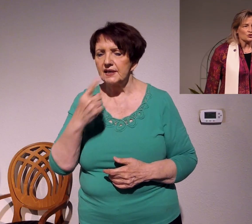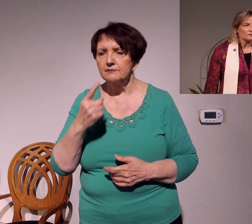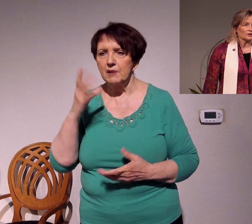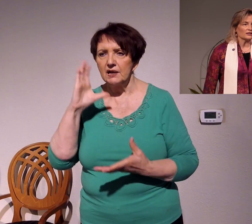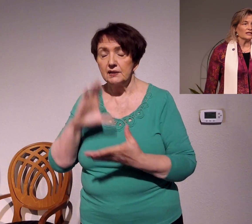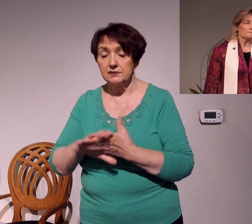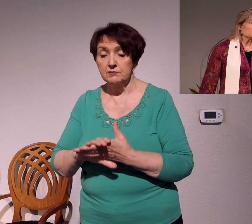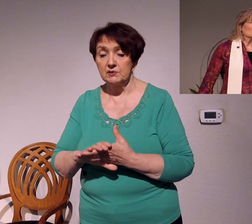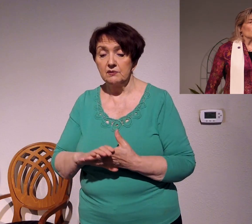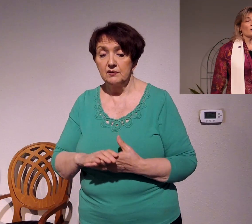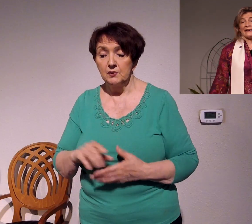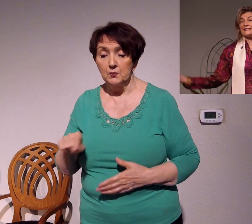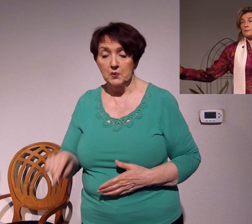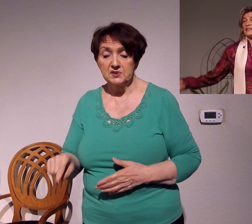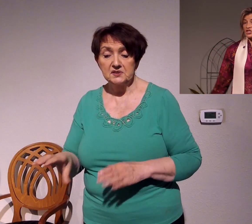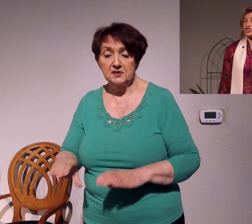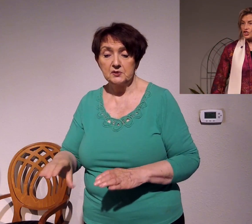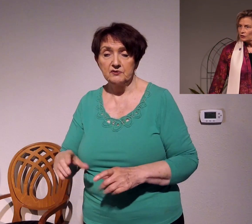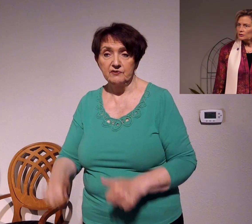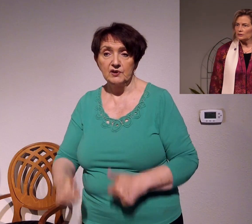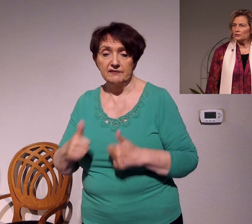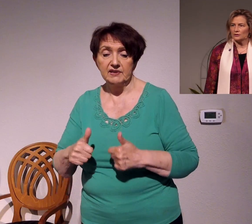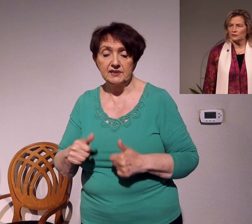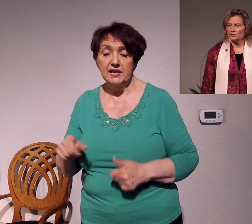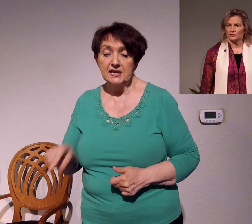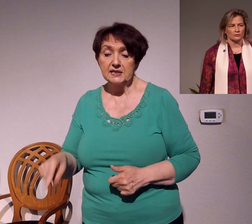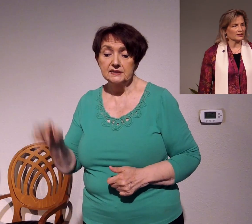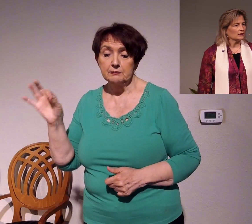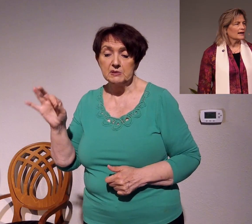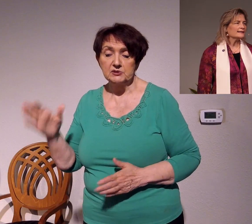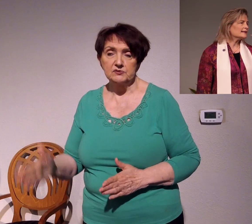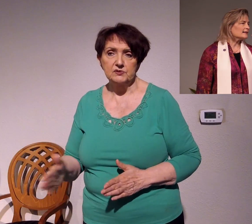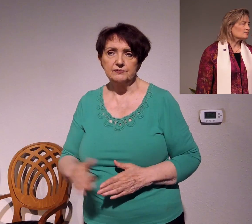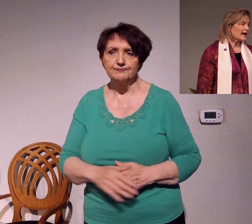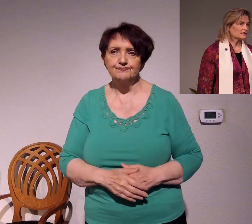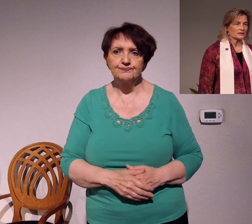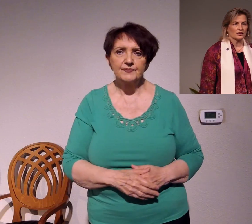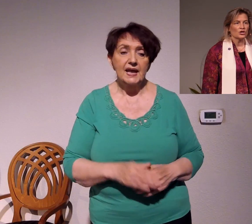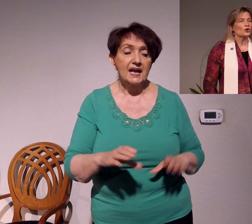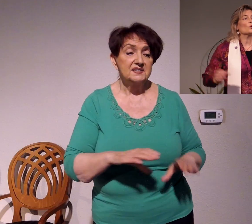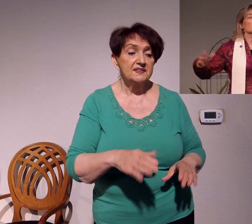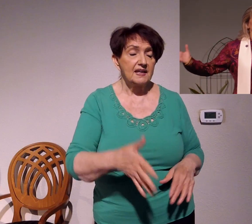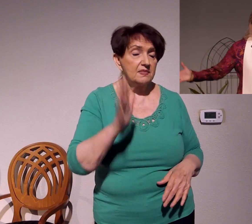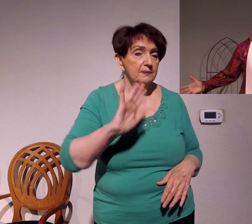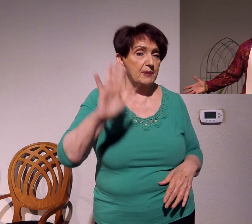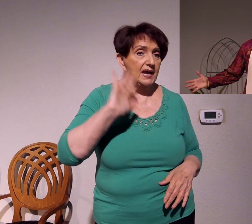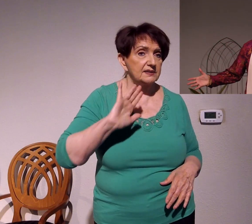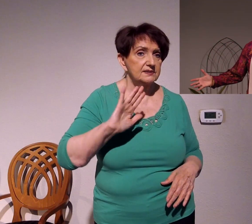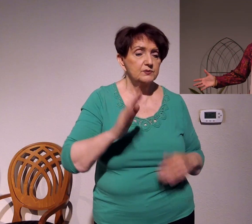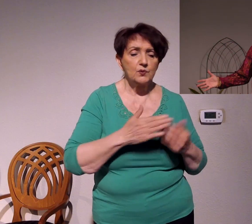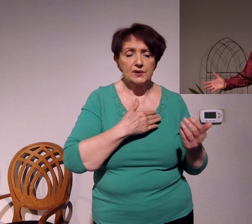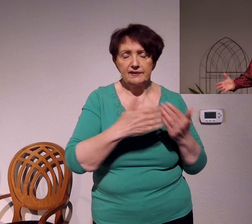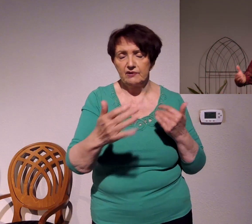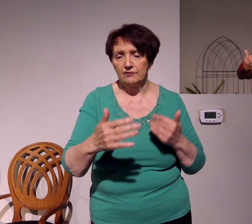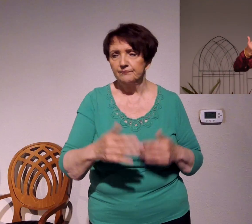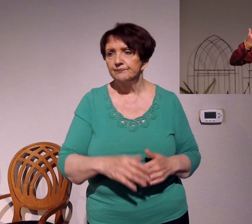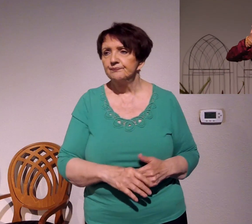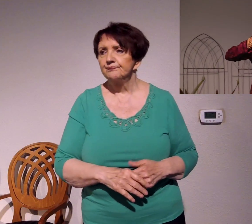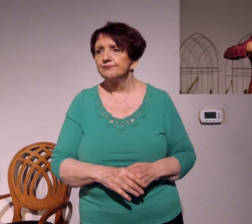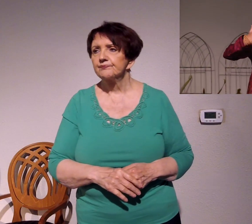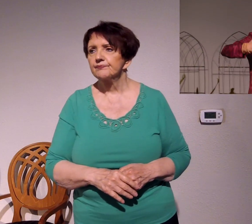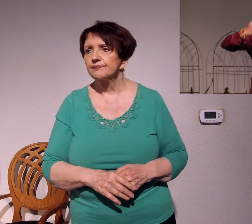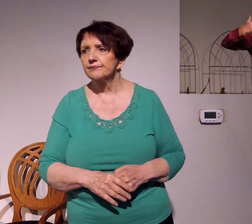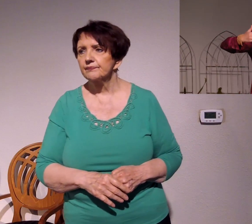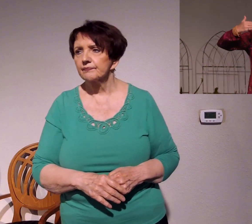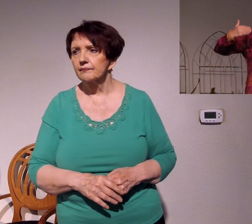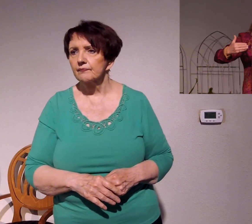What does he do for a living? Well, he's a minister, right? I did that in the past. Whatever, right? So